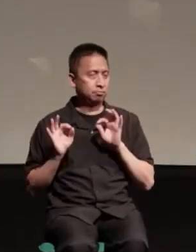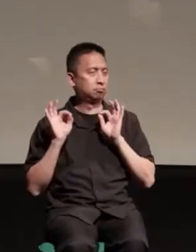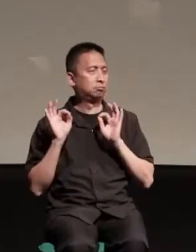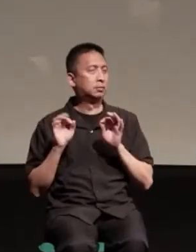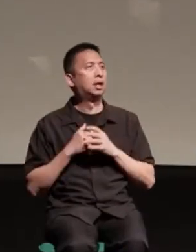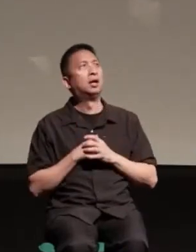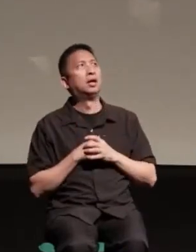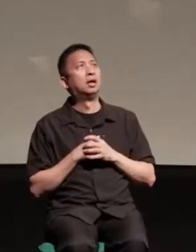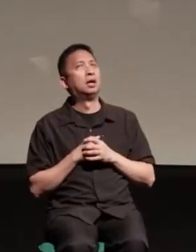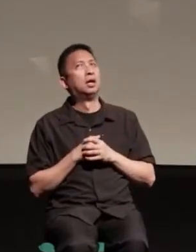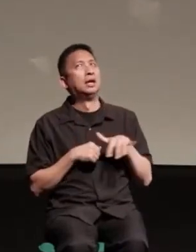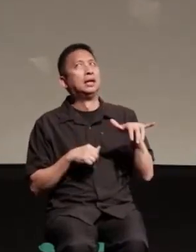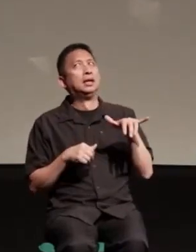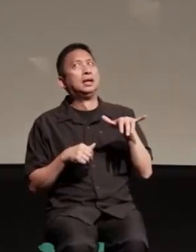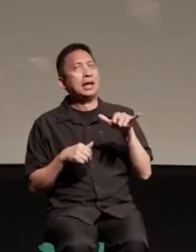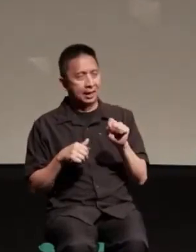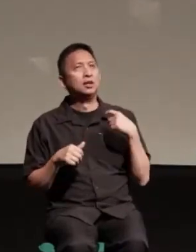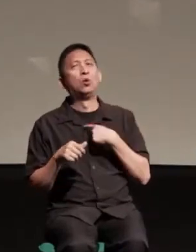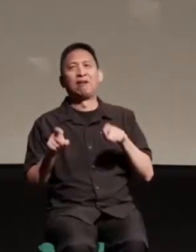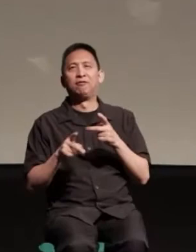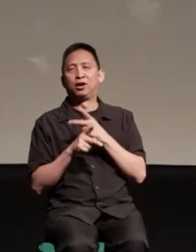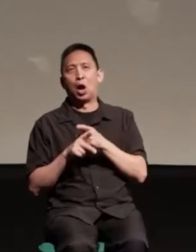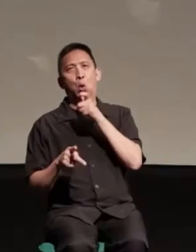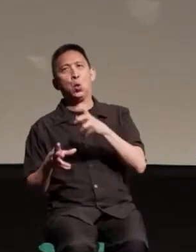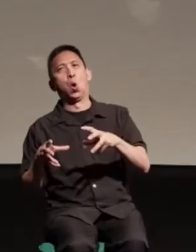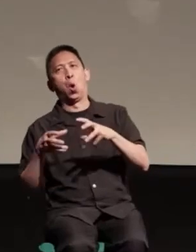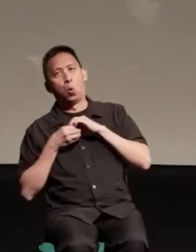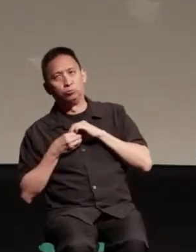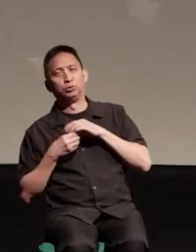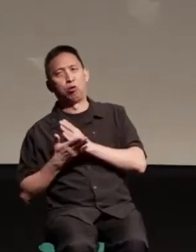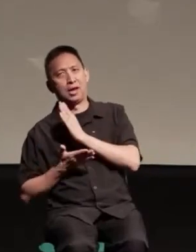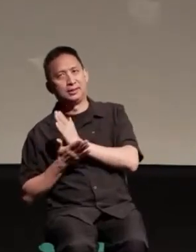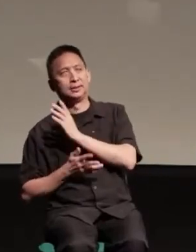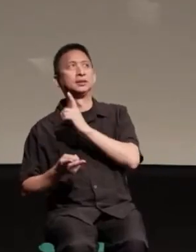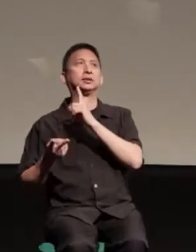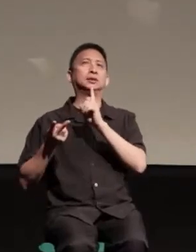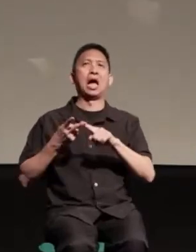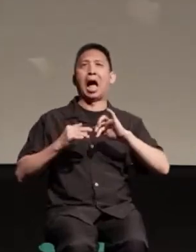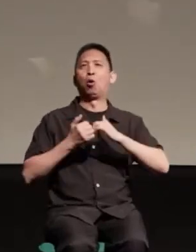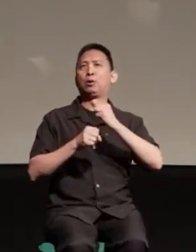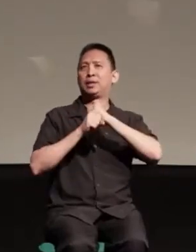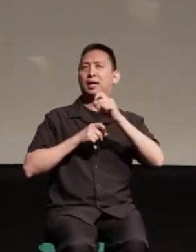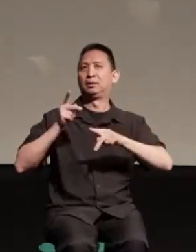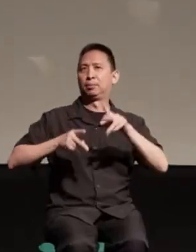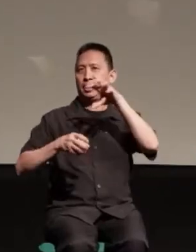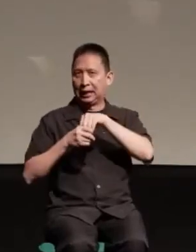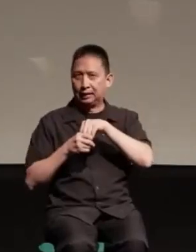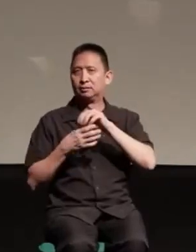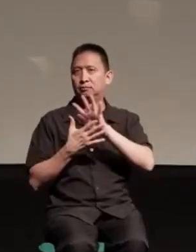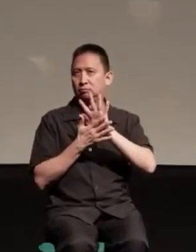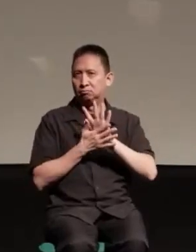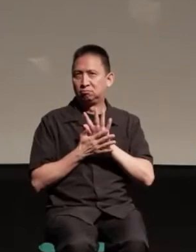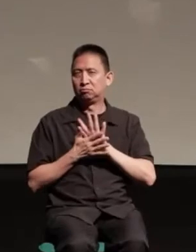there's a sense, yes, we have to figure out who owns the work, how do we protect those inside of it, but also how do we